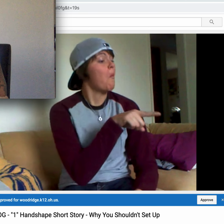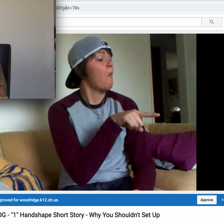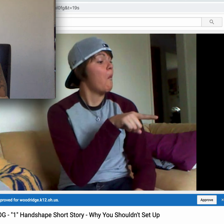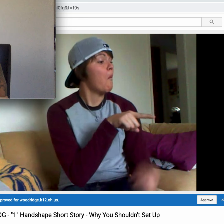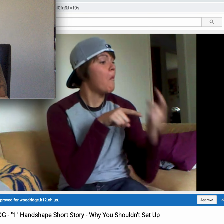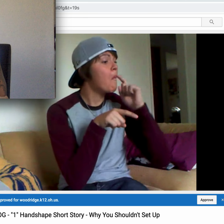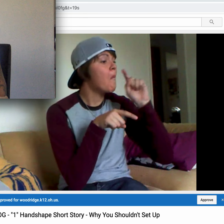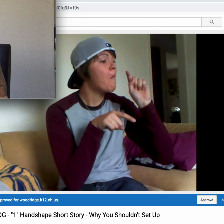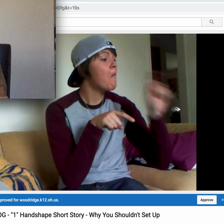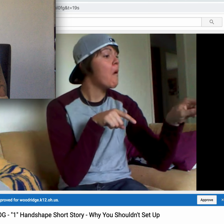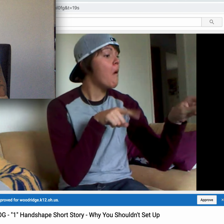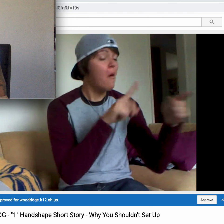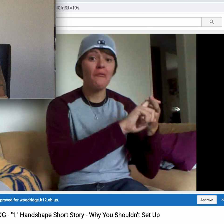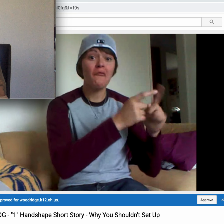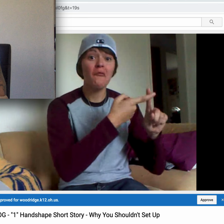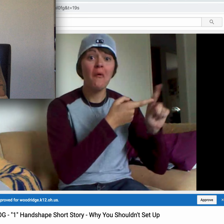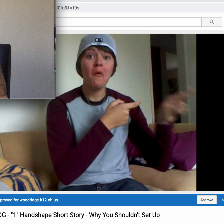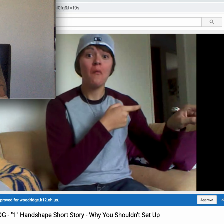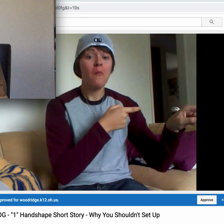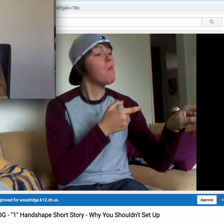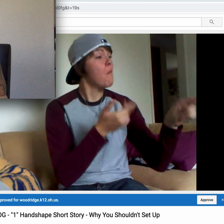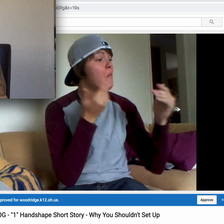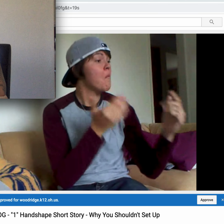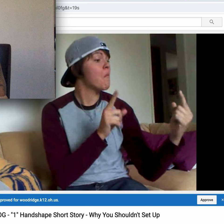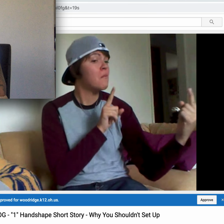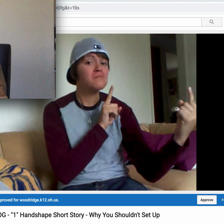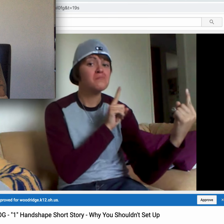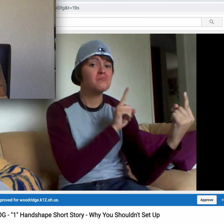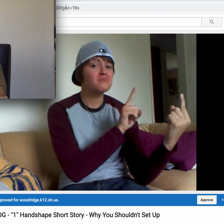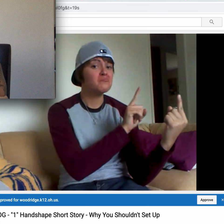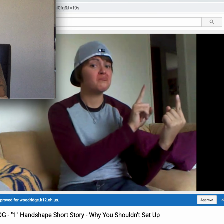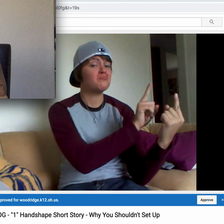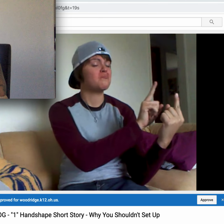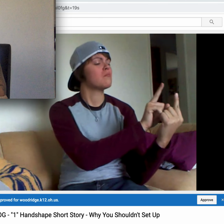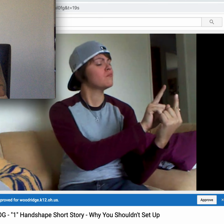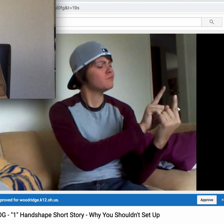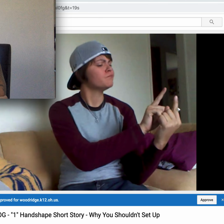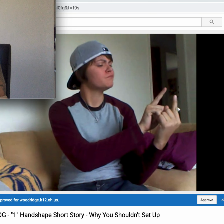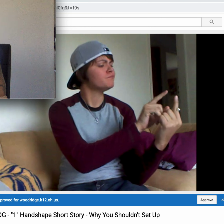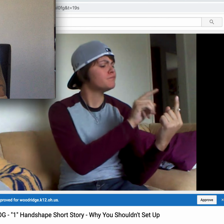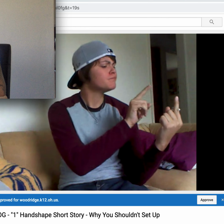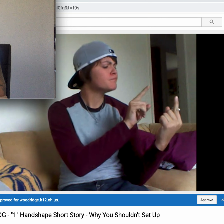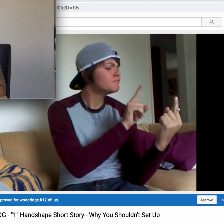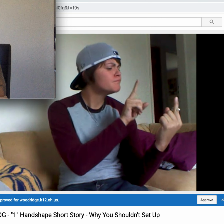I was walking and I noticed my friend. I walked up to her